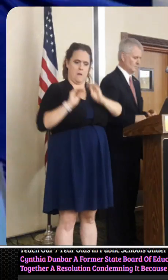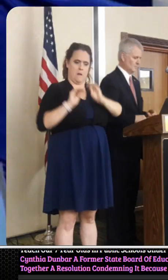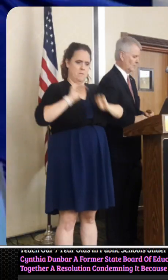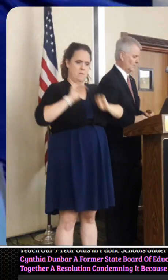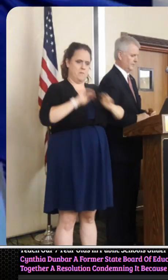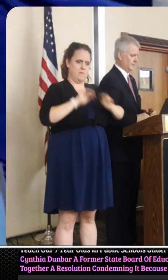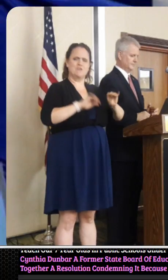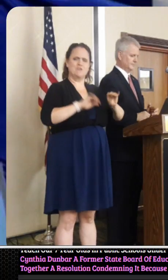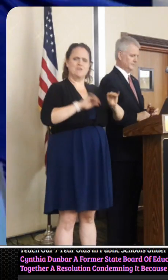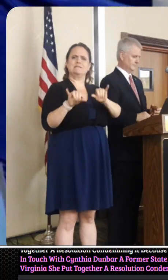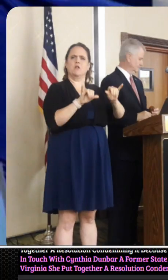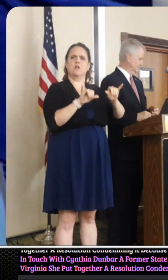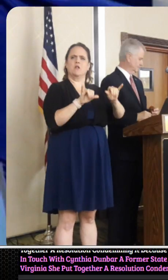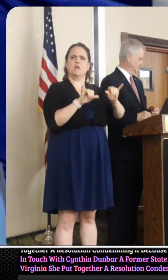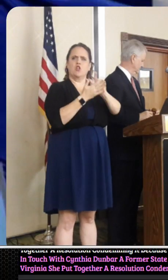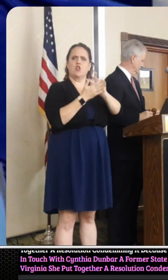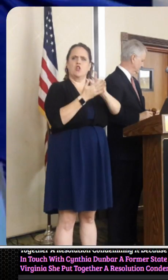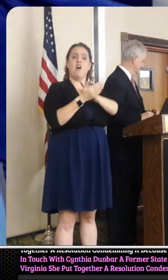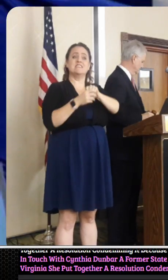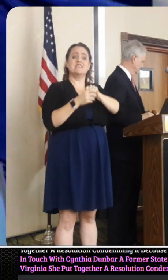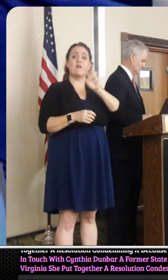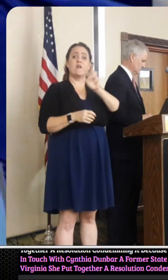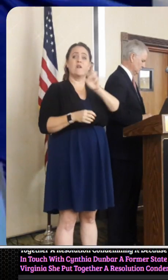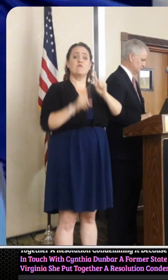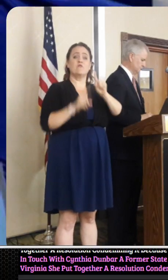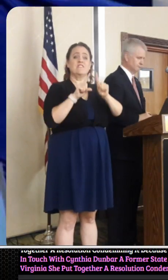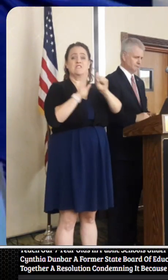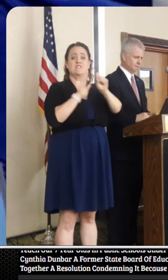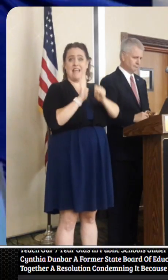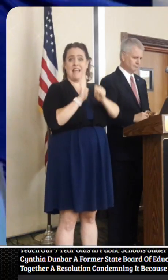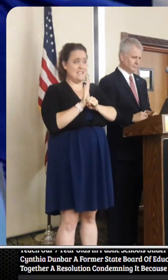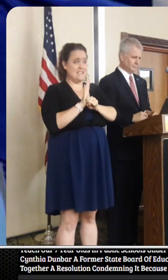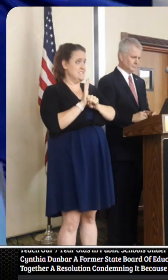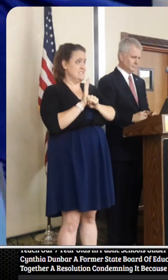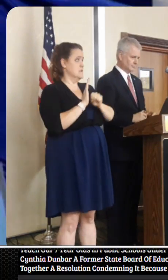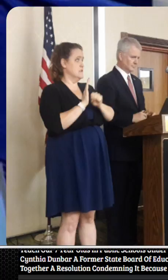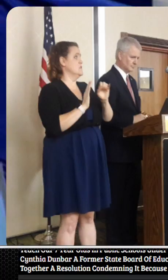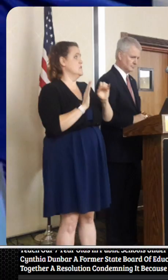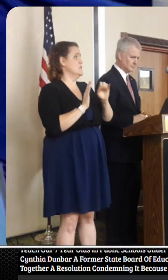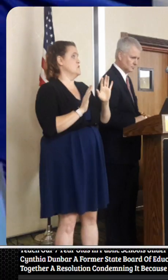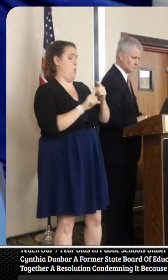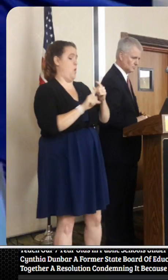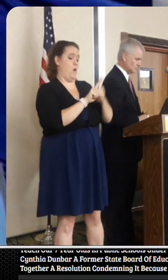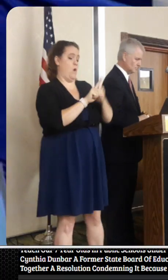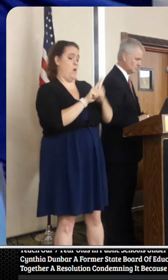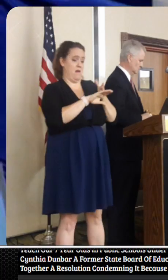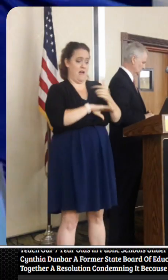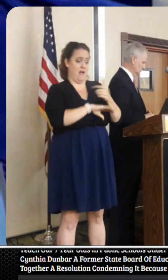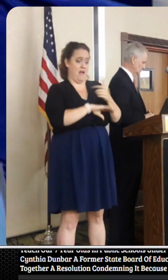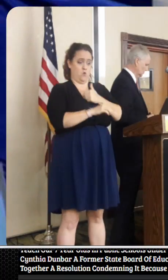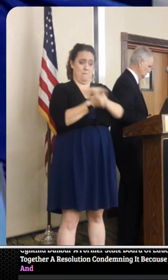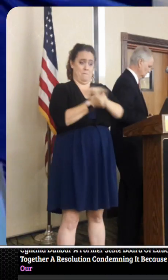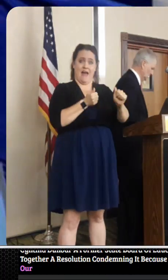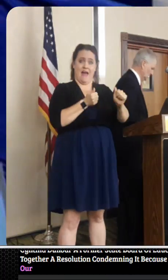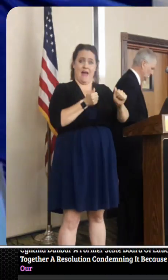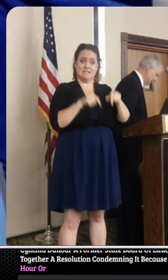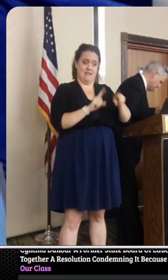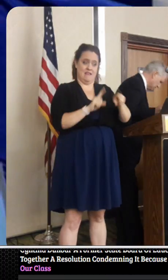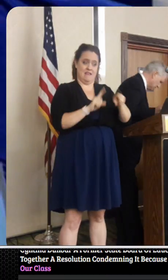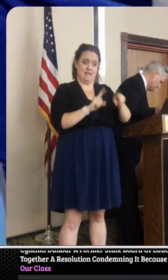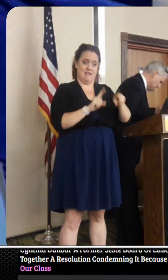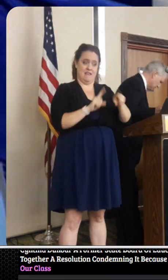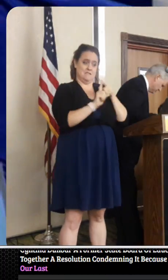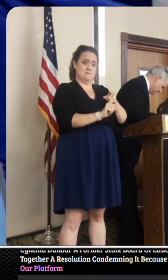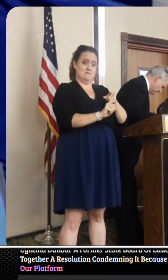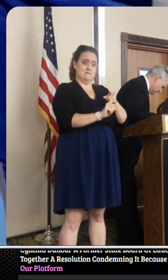in 43 states. And so about 1 month after we passed this plank in our